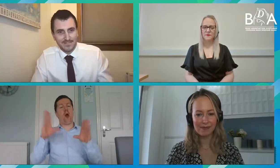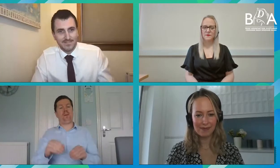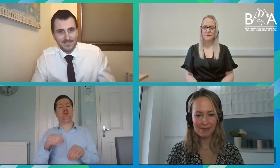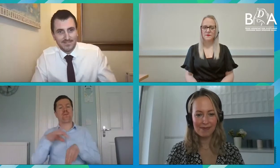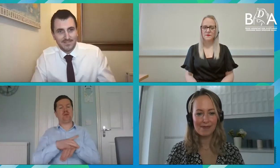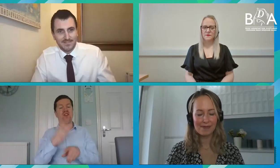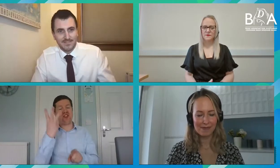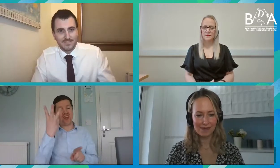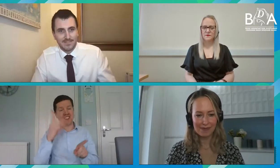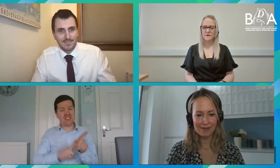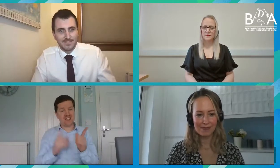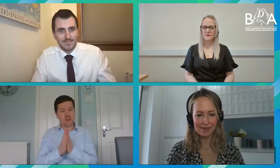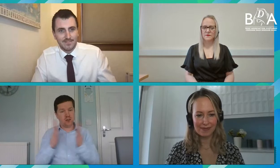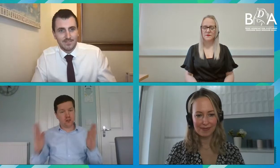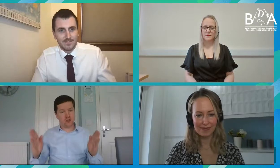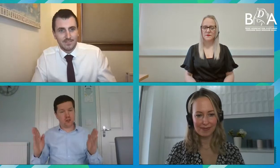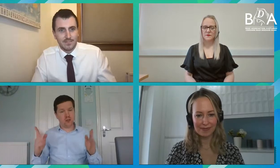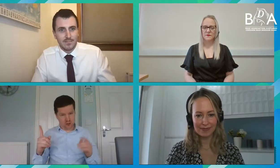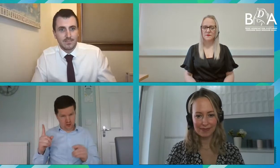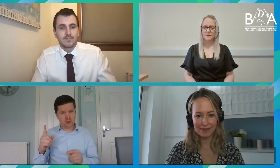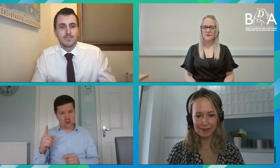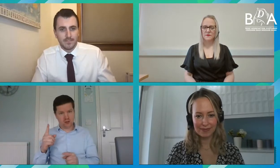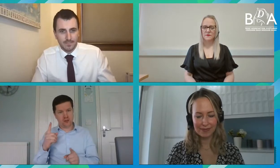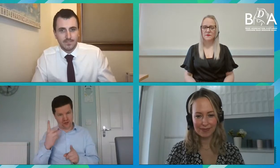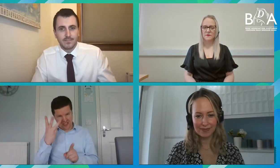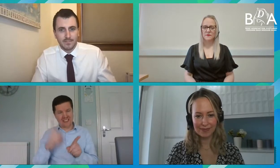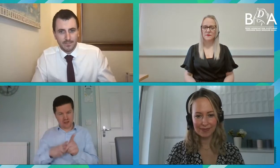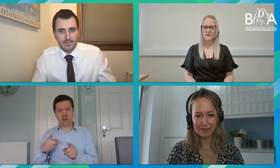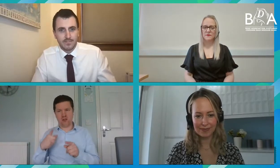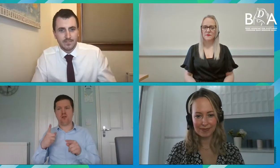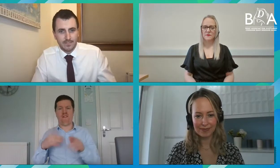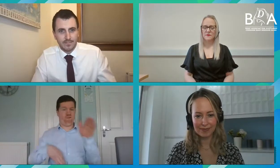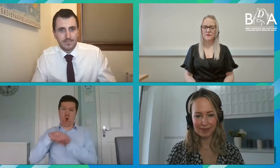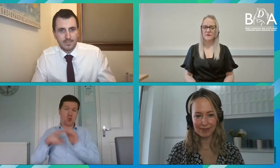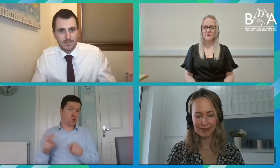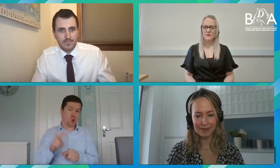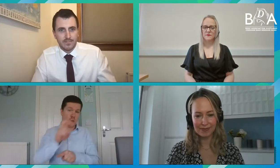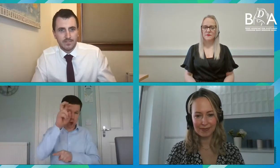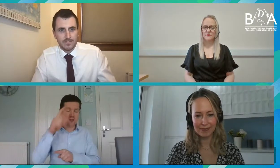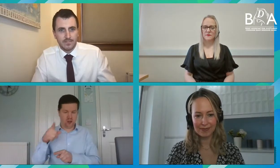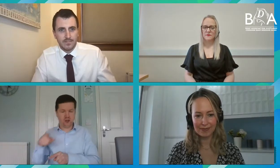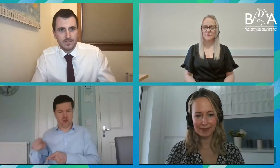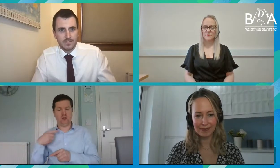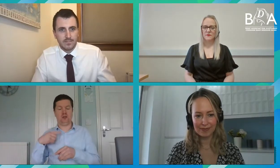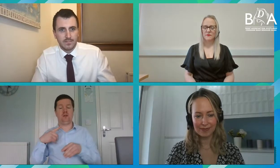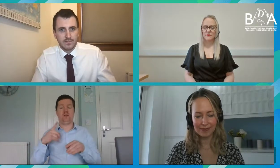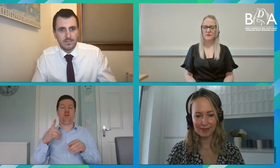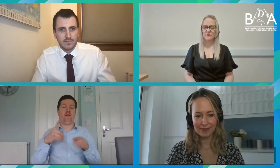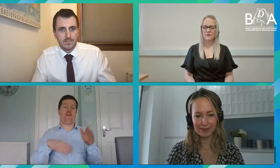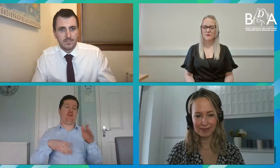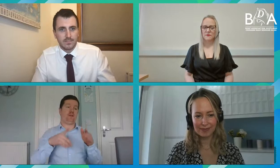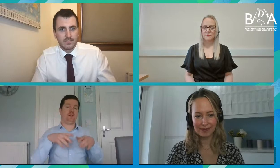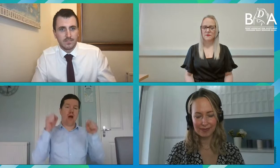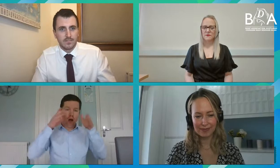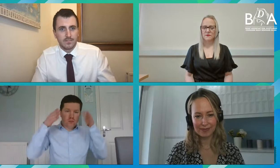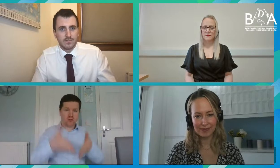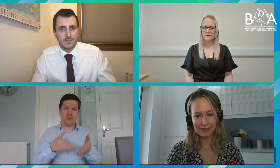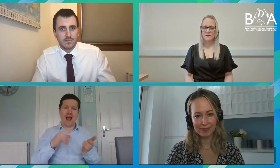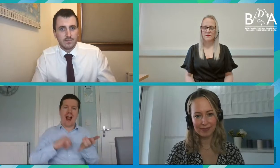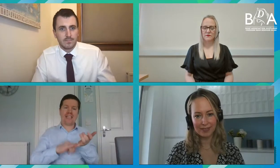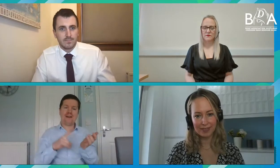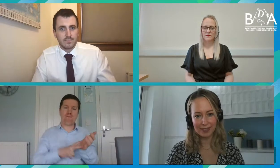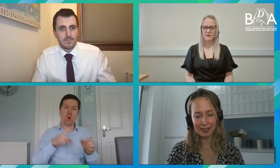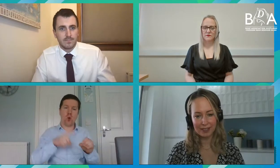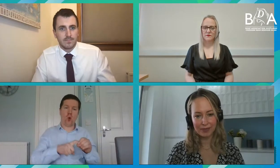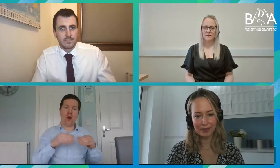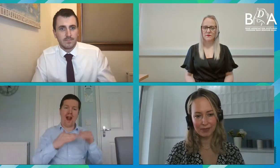now. And that apprenticeship programme was 3 years in its duration. So I completed that journey